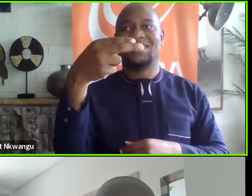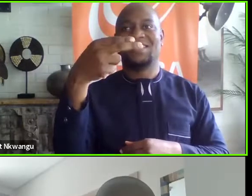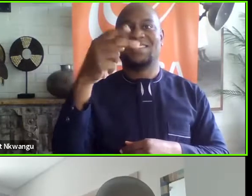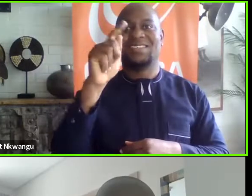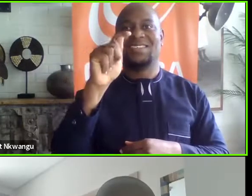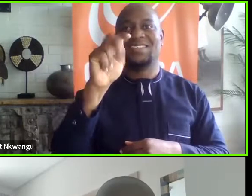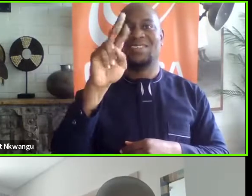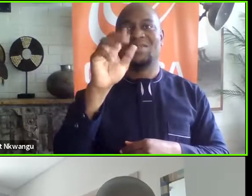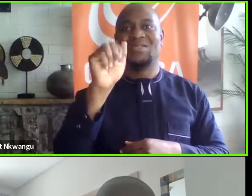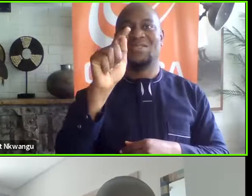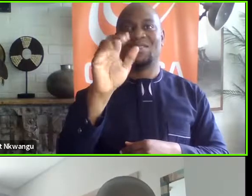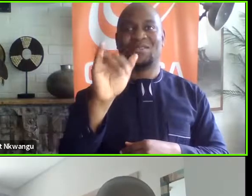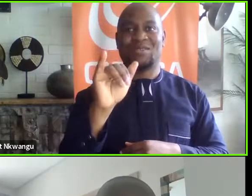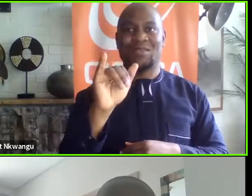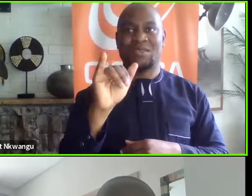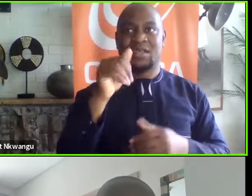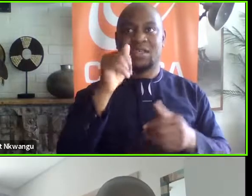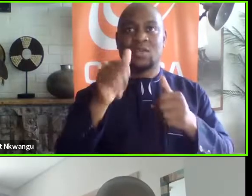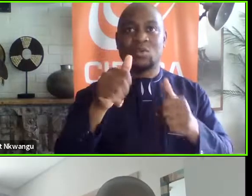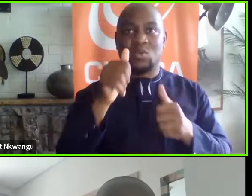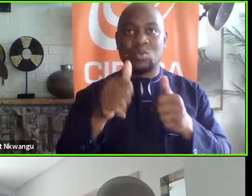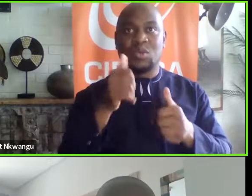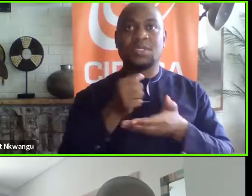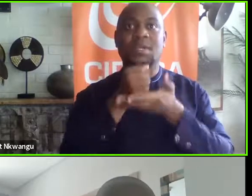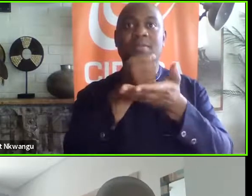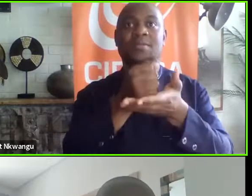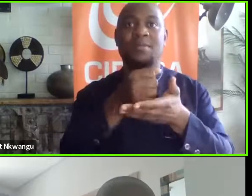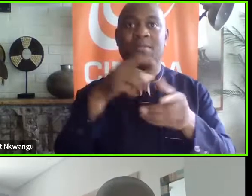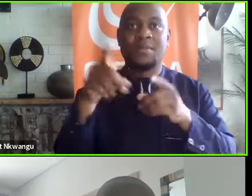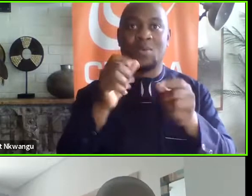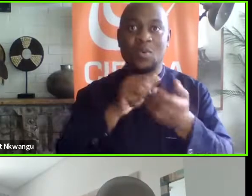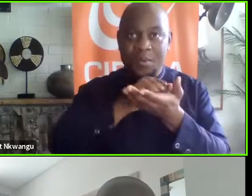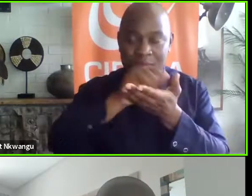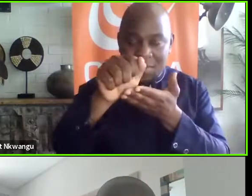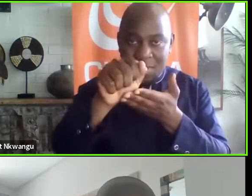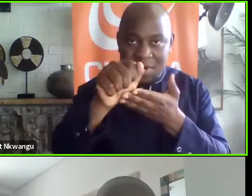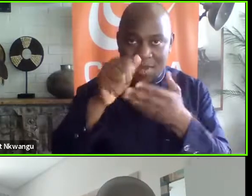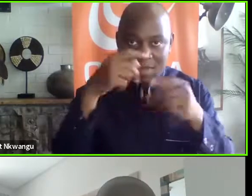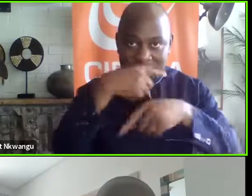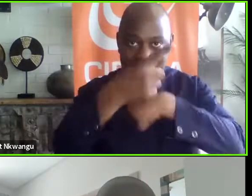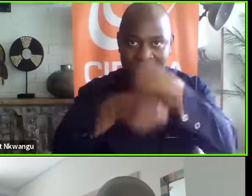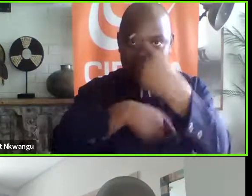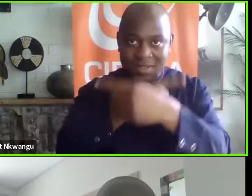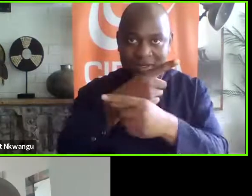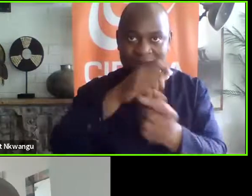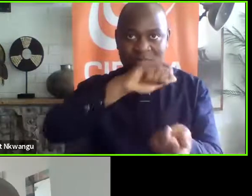accepted the Marrakesh Treaty, which will be hopeful